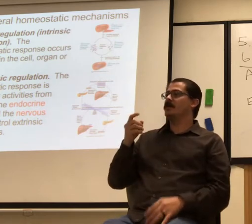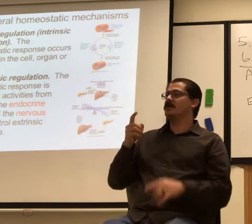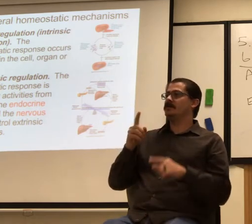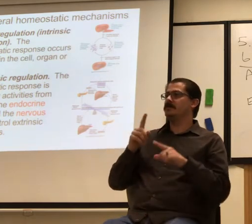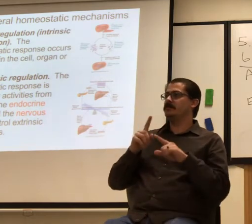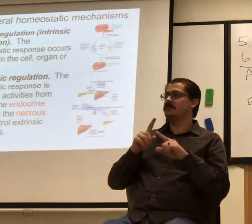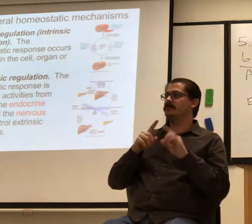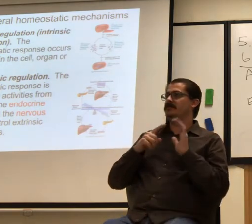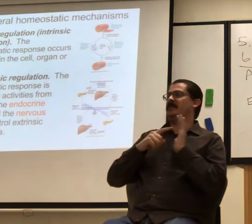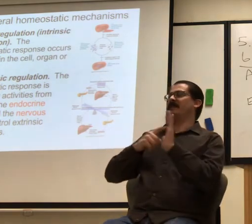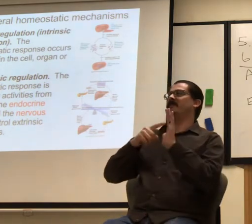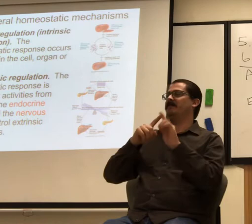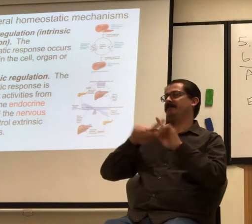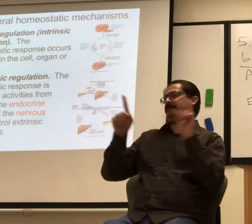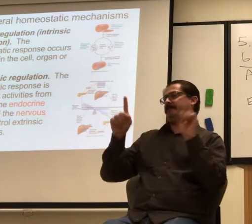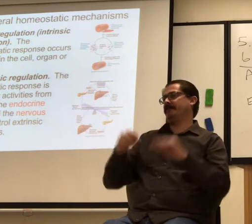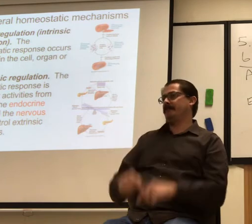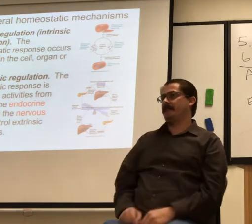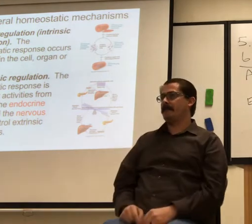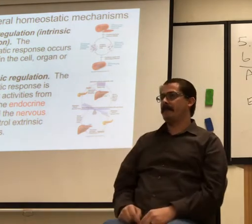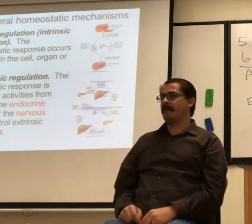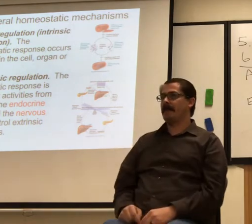differentiate those two,